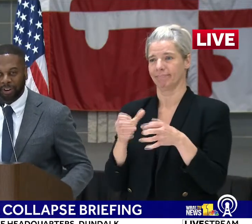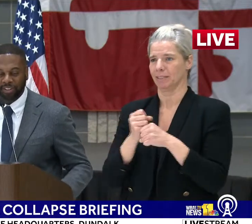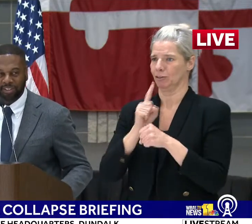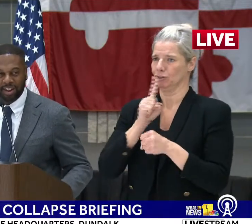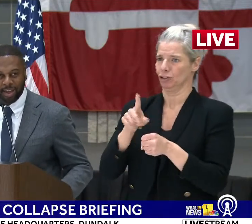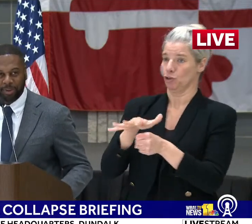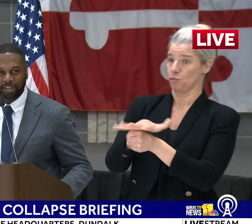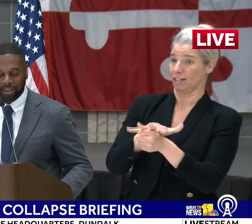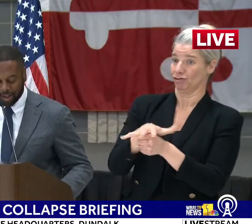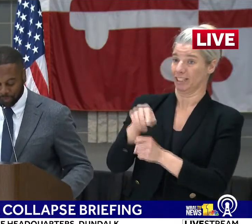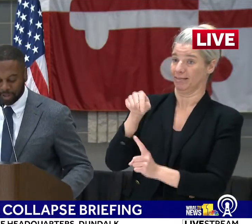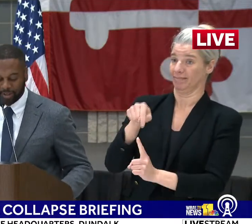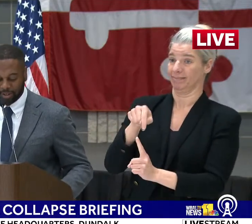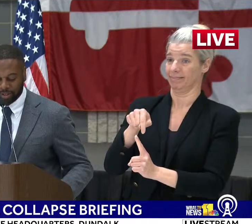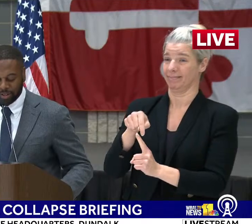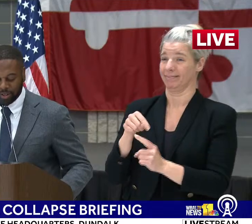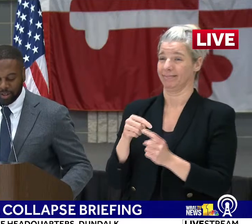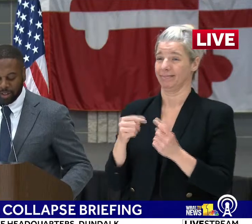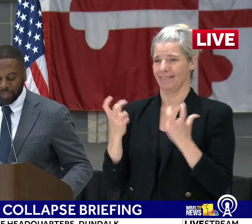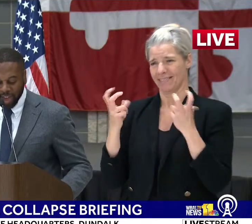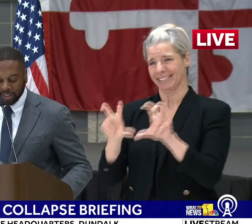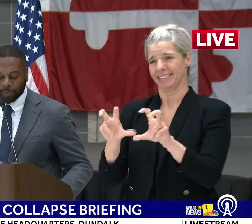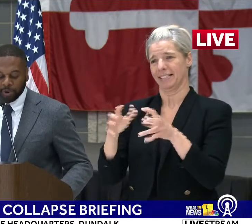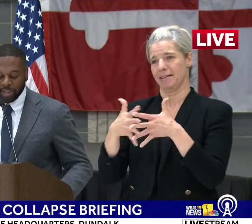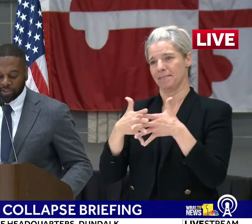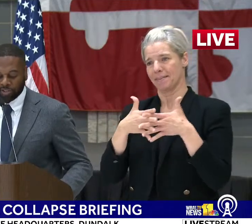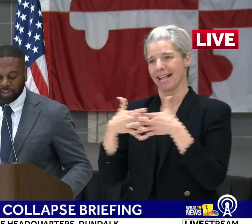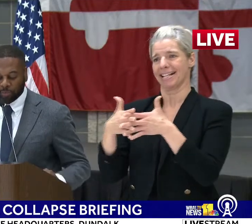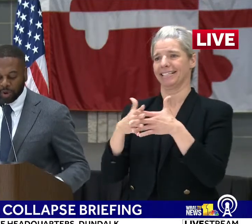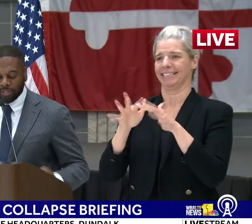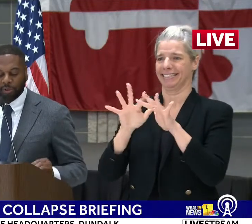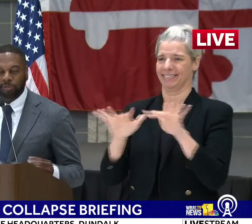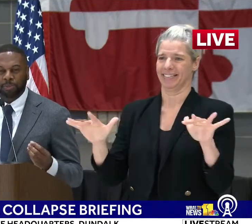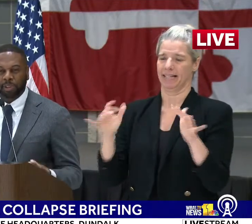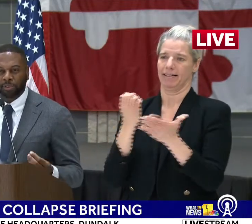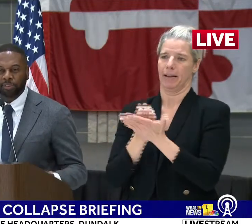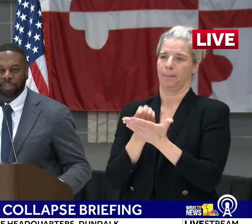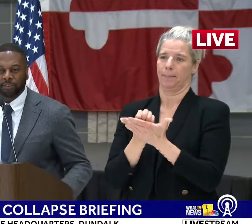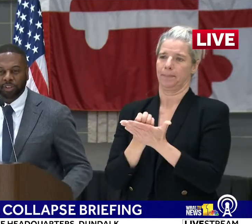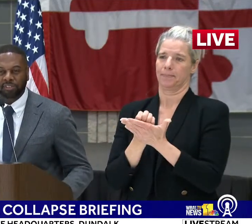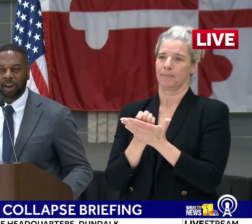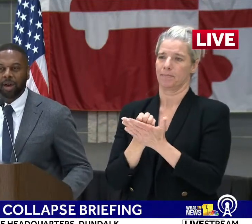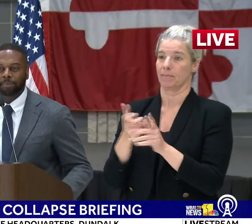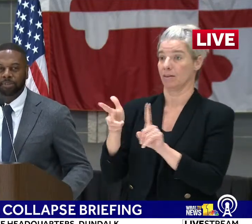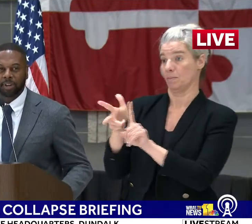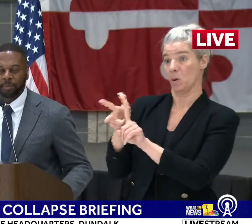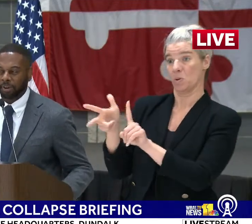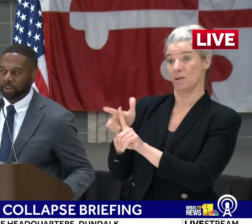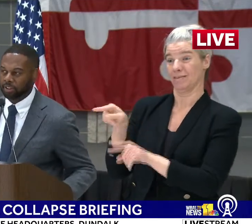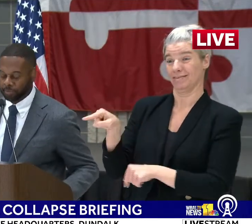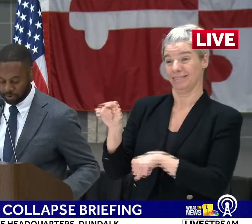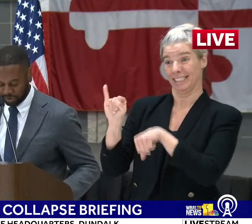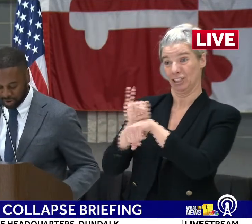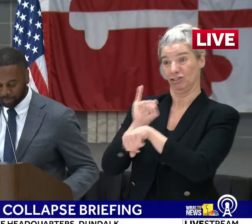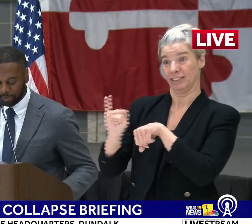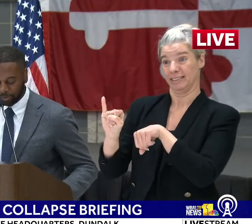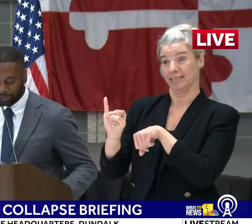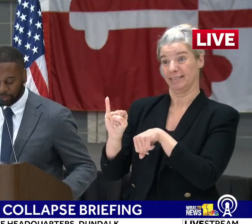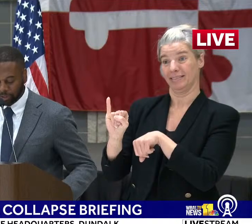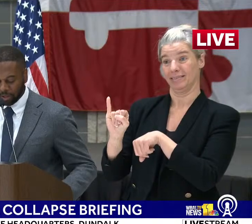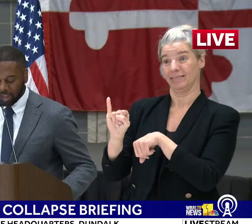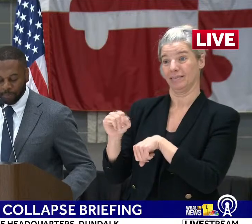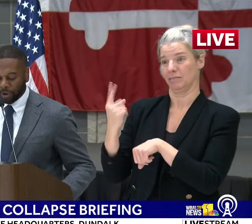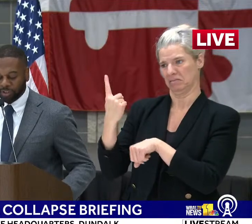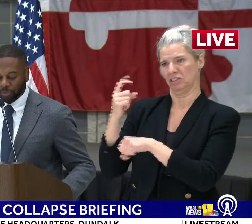contributes to America's dynamic economy. The export industry is one of those pillars of good jobs in American